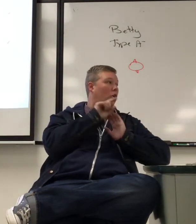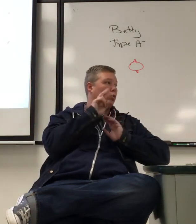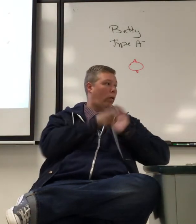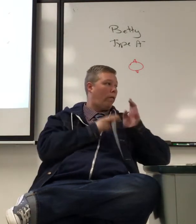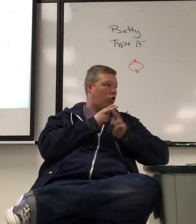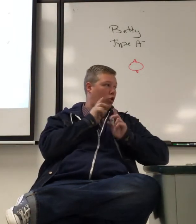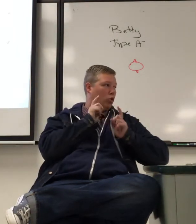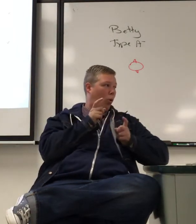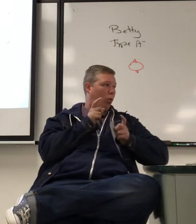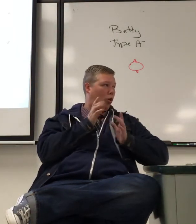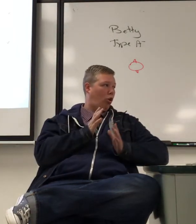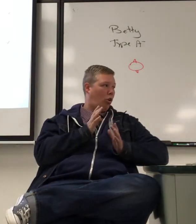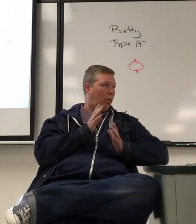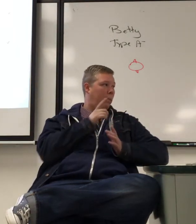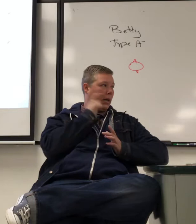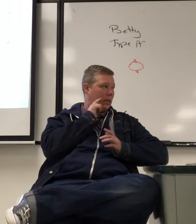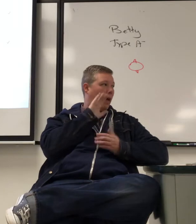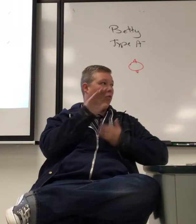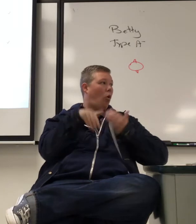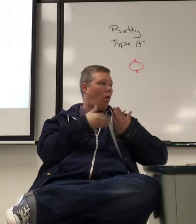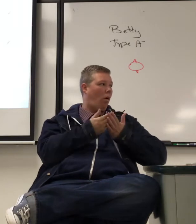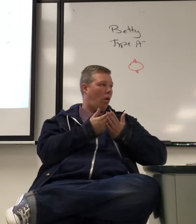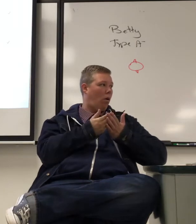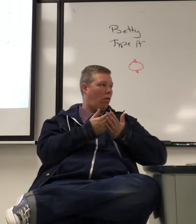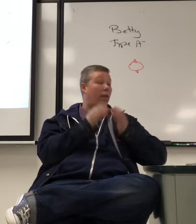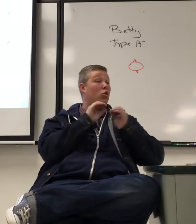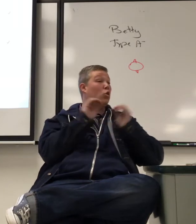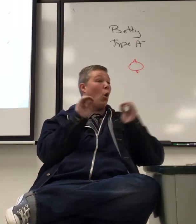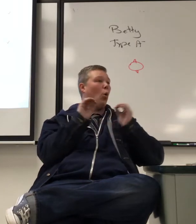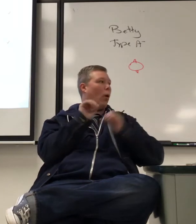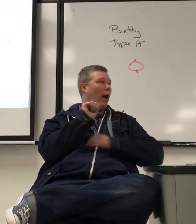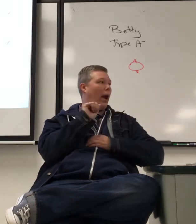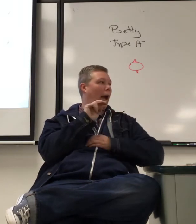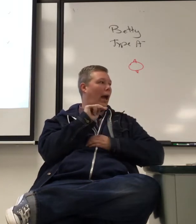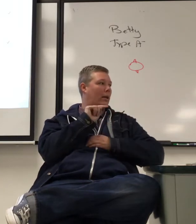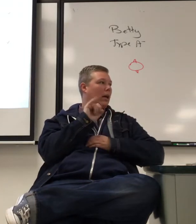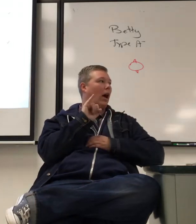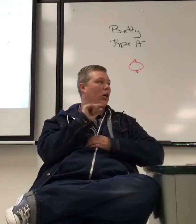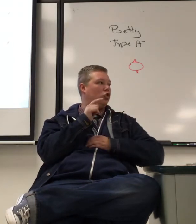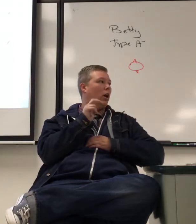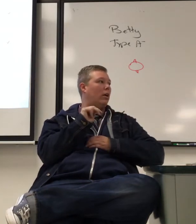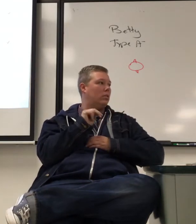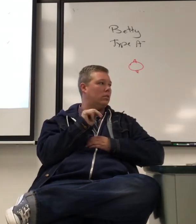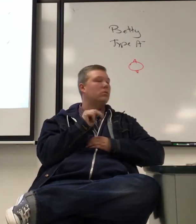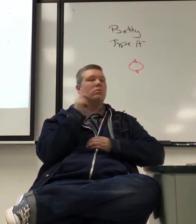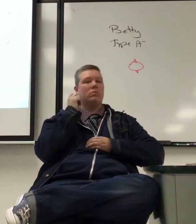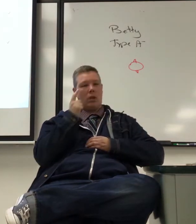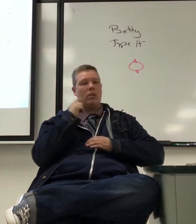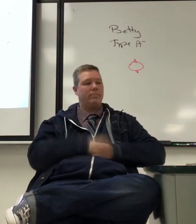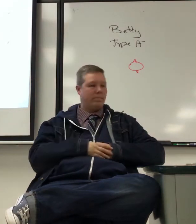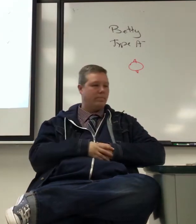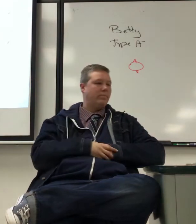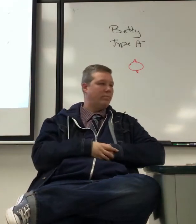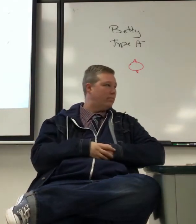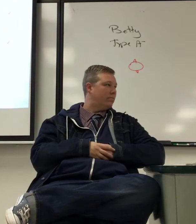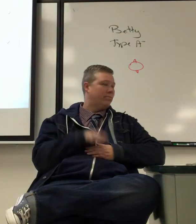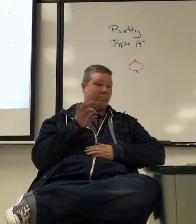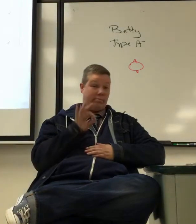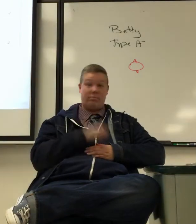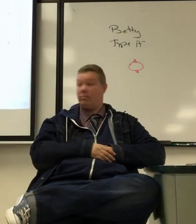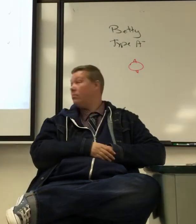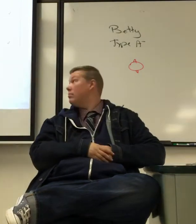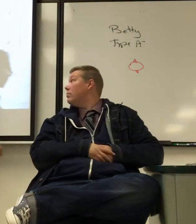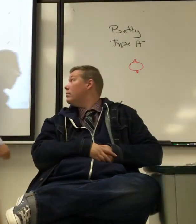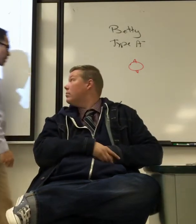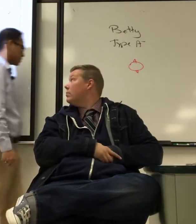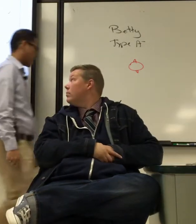gonna make sure you guys get it. That's one of the essential components for this unit. Look at this table. Let's see what we can